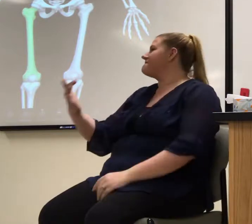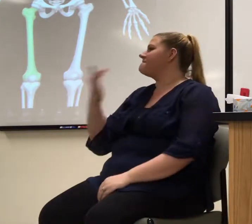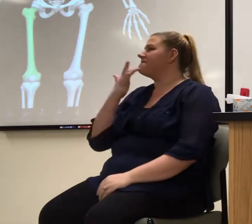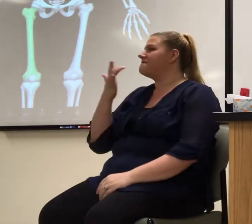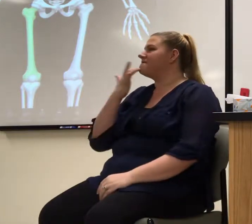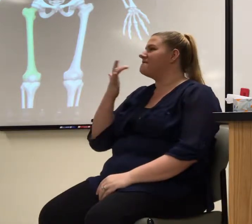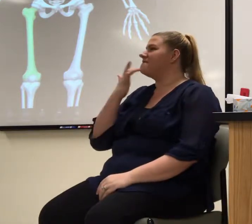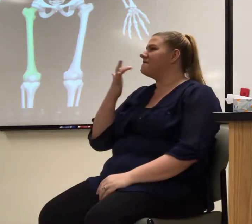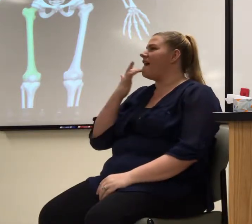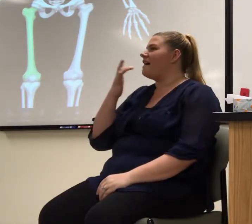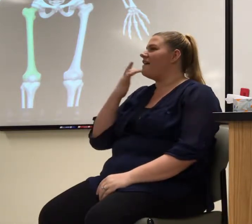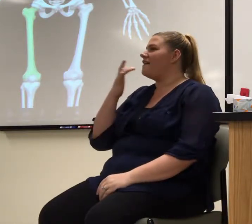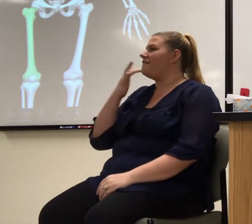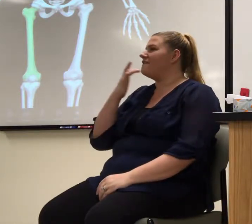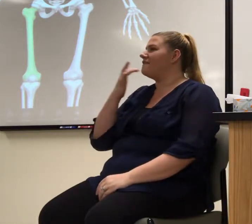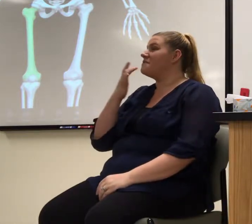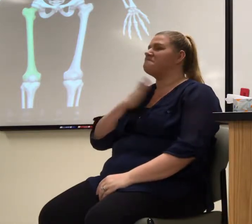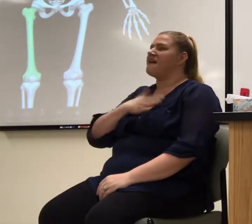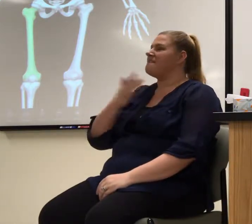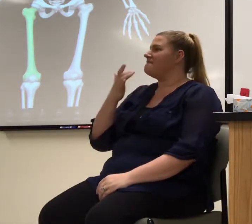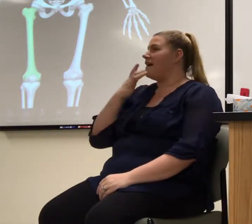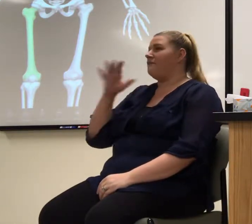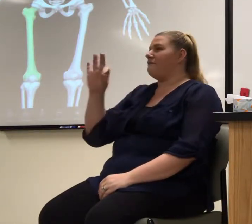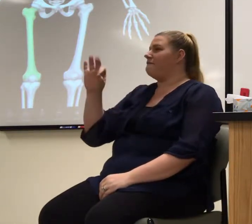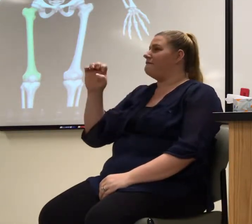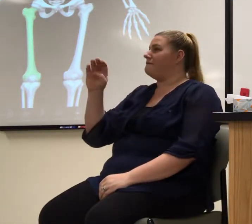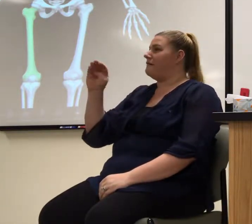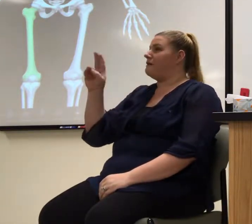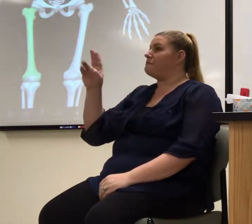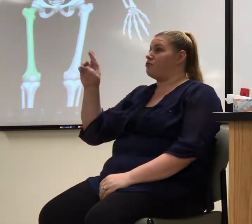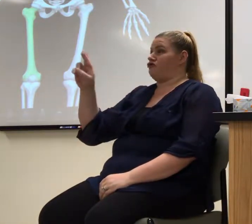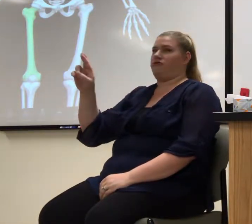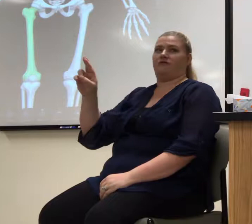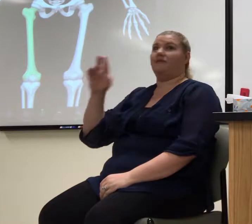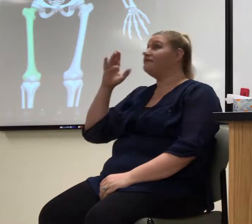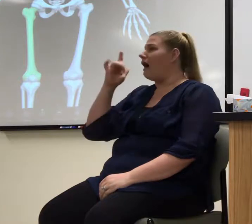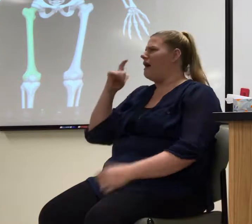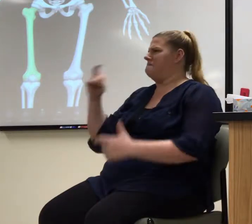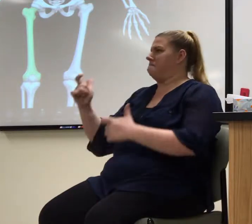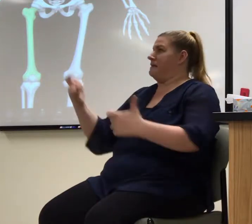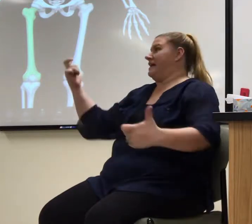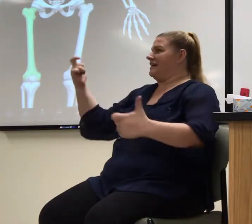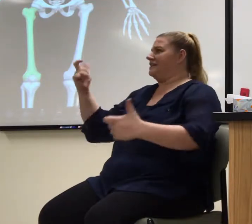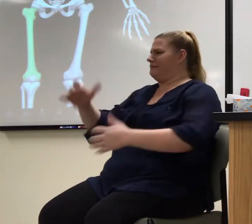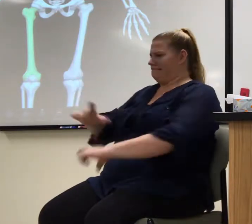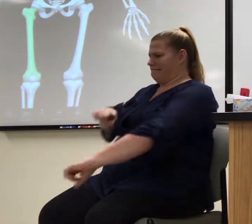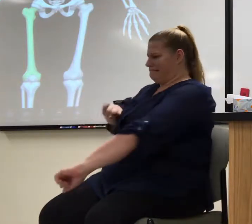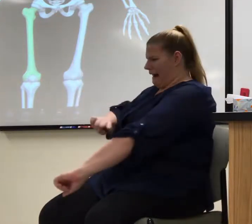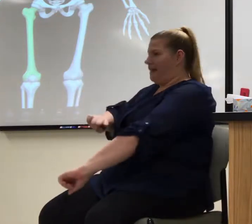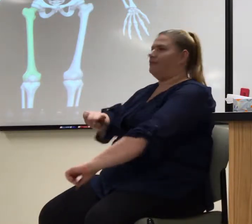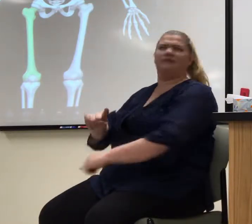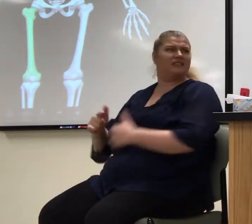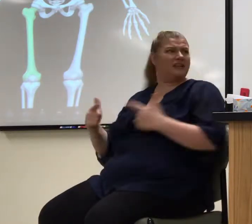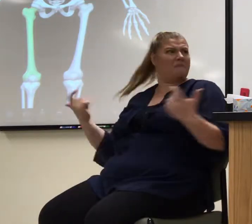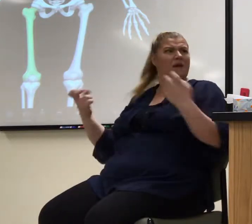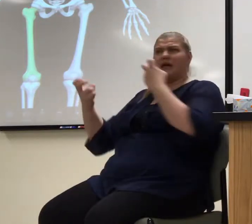Of this whole box, this is the one I like the best, simply because it's the biggest. Well, anyway, it's a big bone,